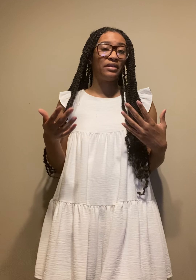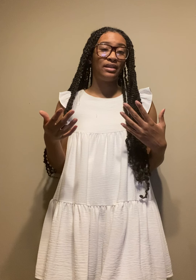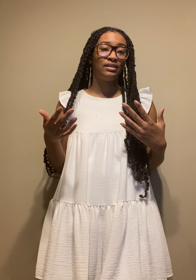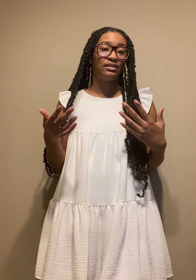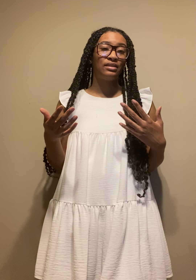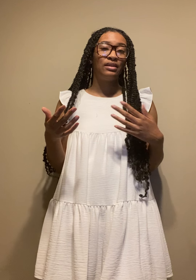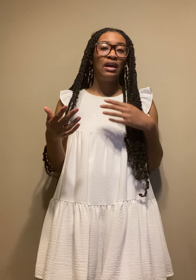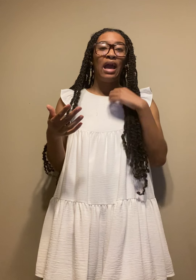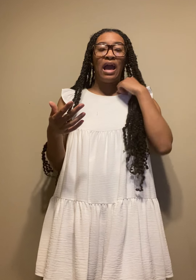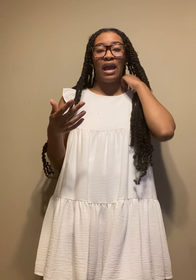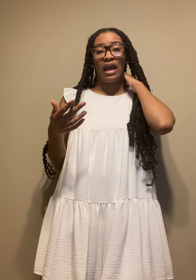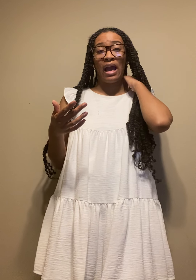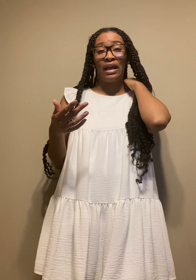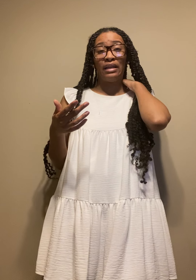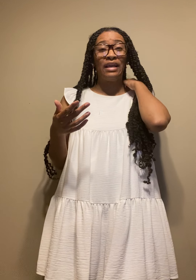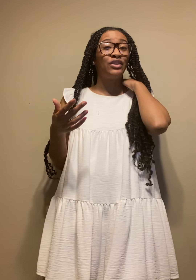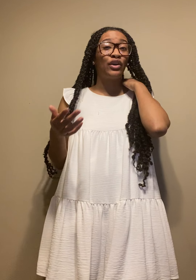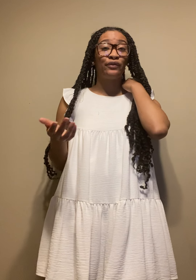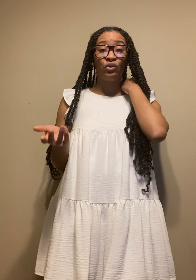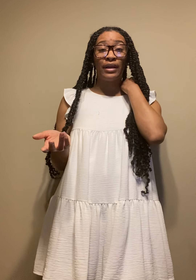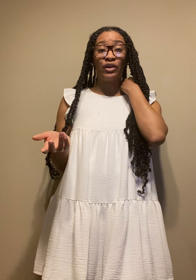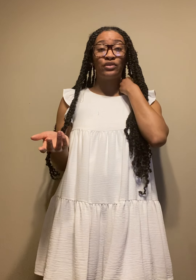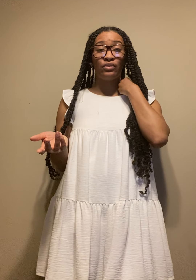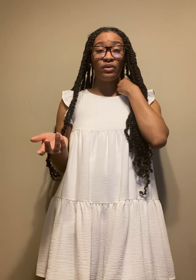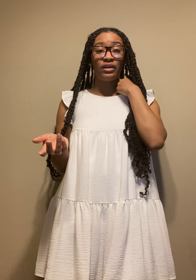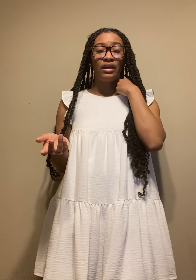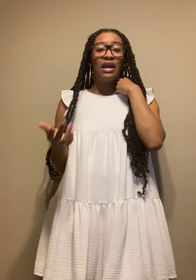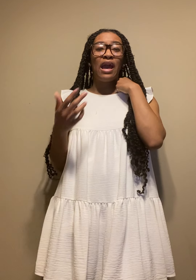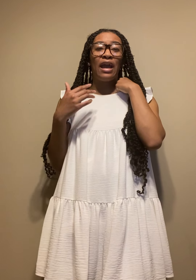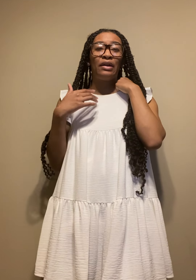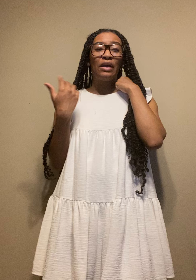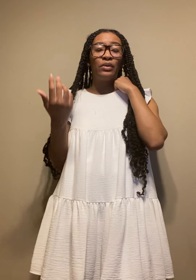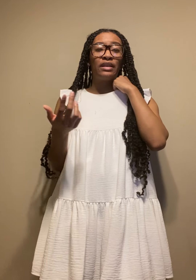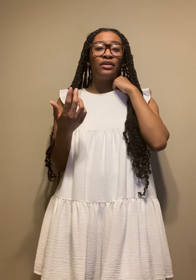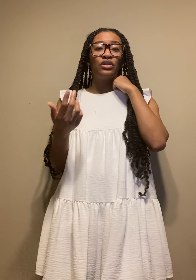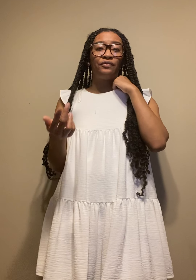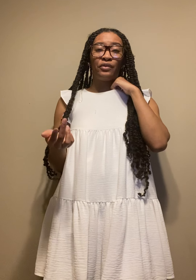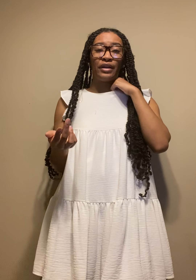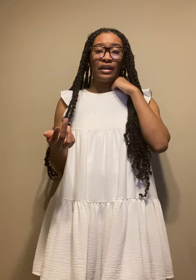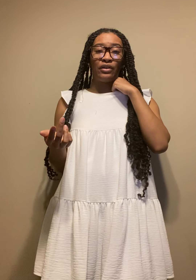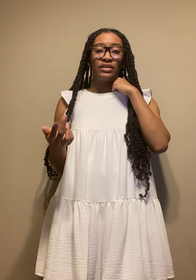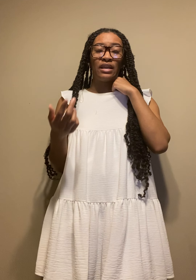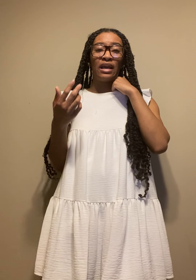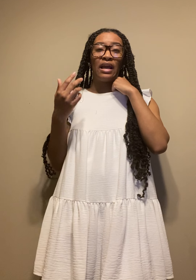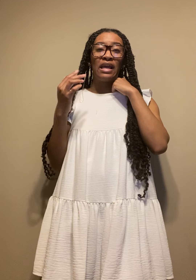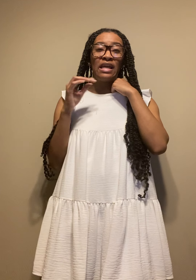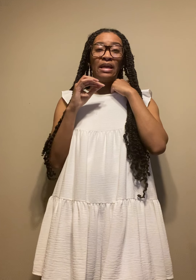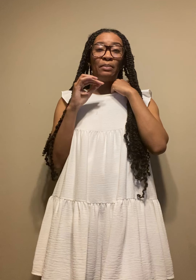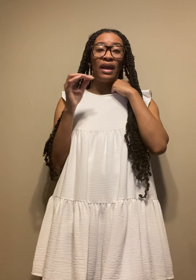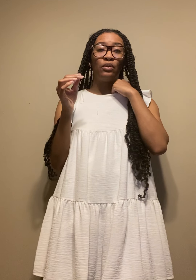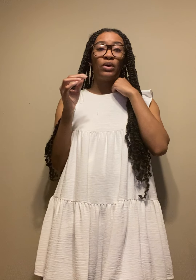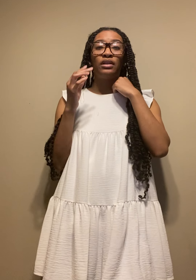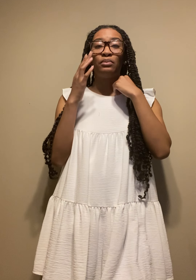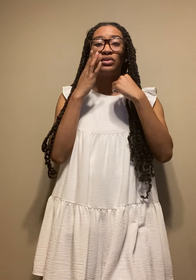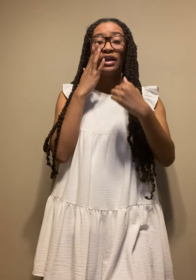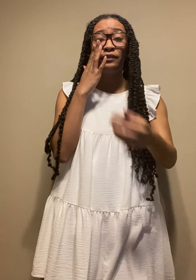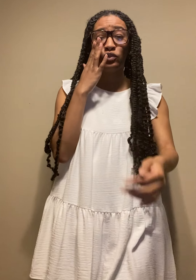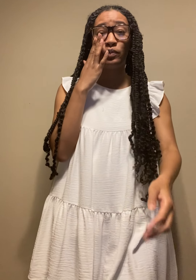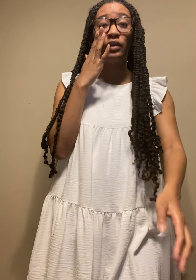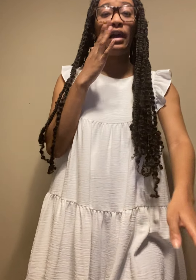evidence, and he served 4 years for it. And within those 4 years, he made one of the